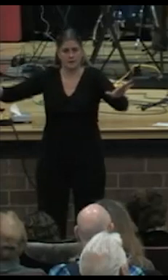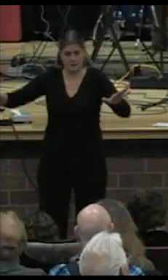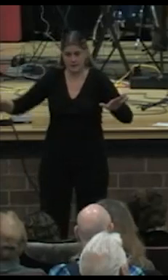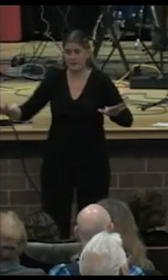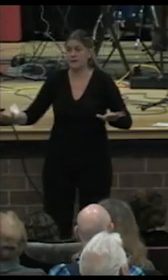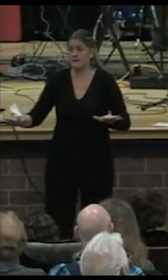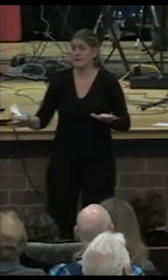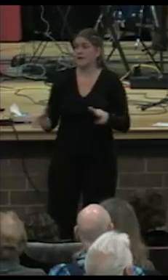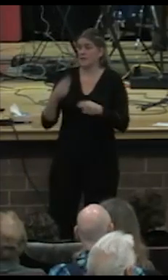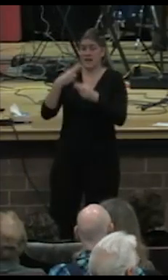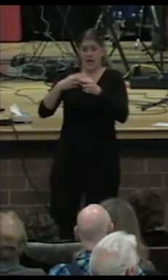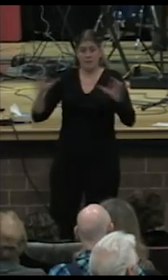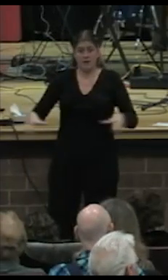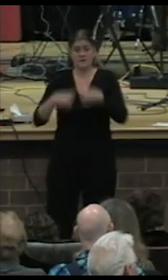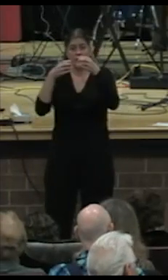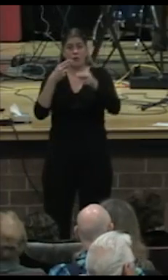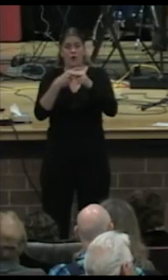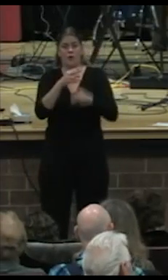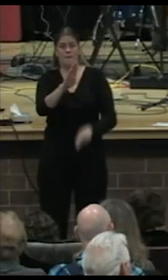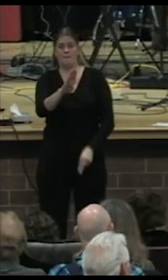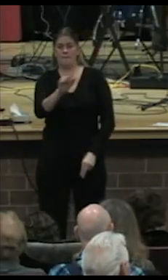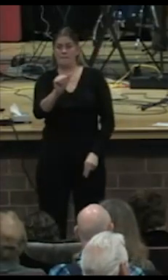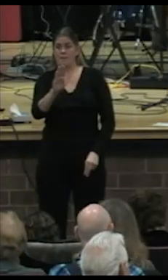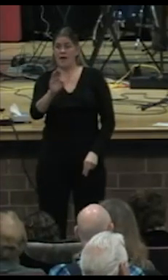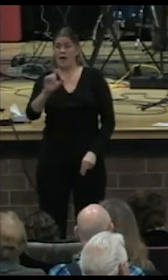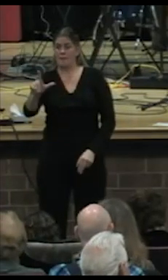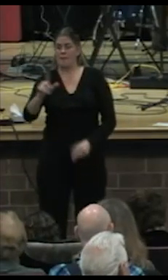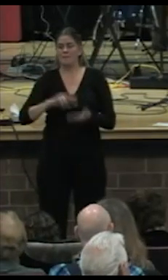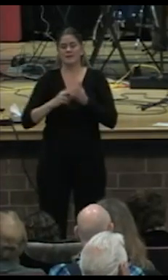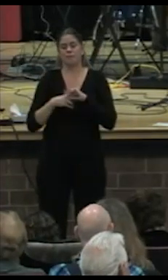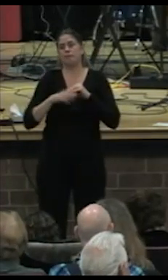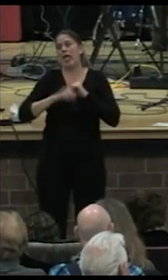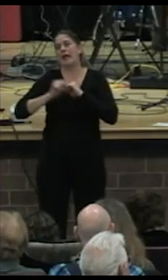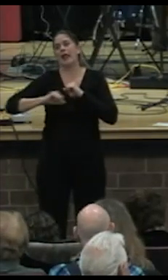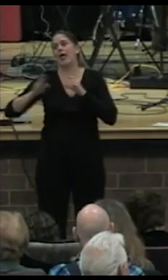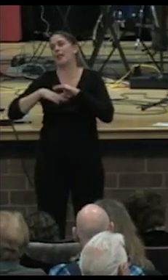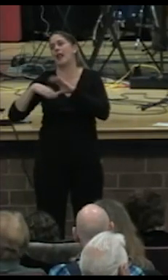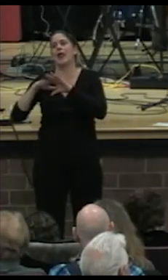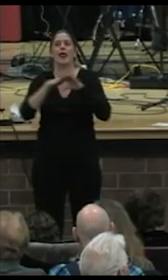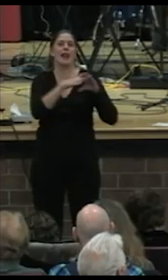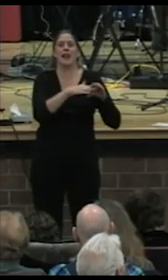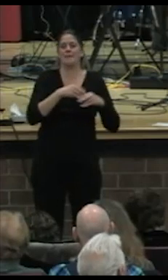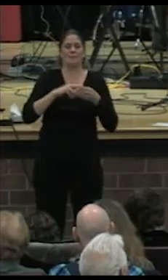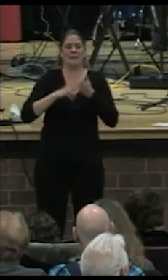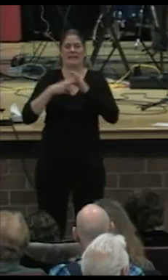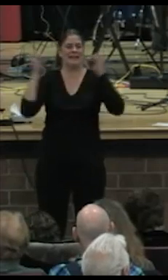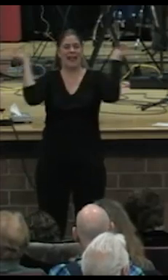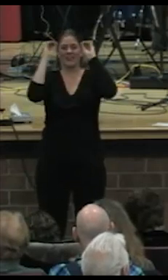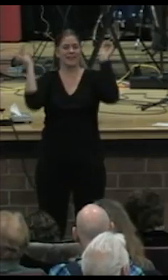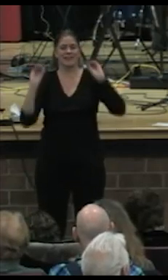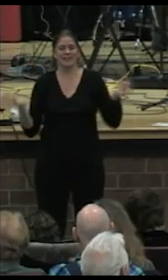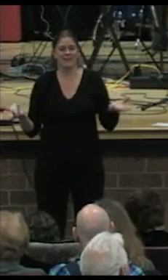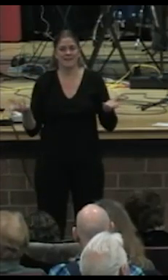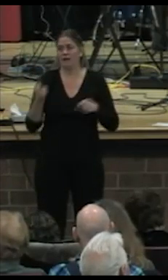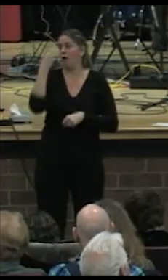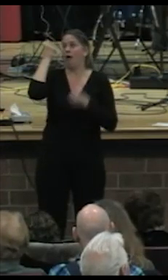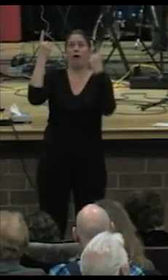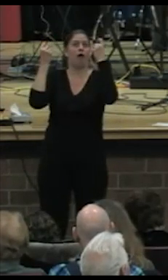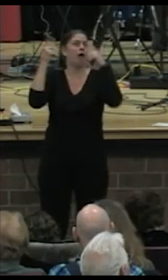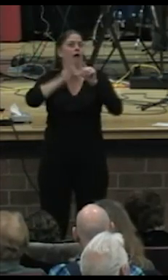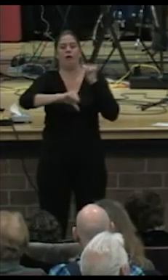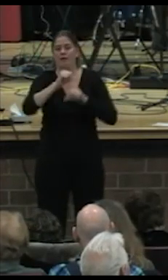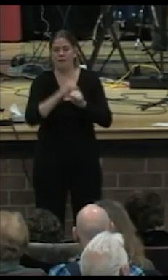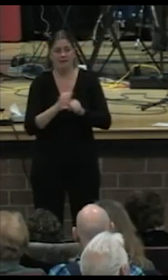name was called Babel, because the Lord confused their language over the whole earth. And from here the Lord scattered them abroad.